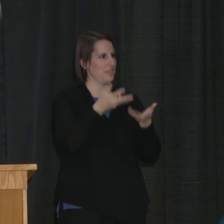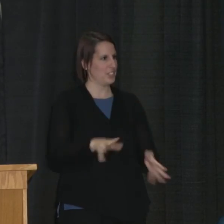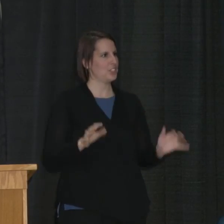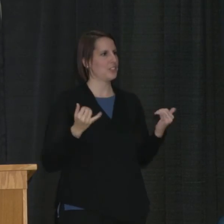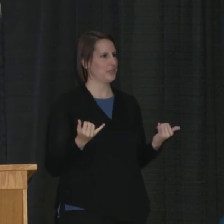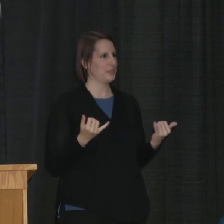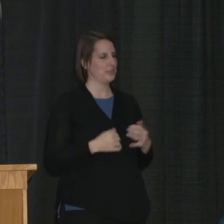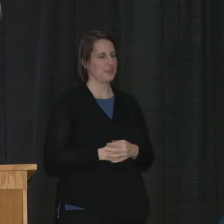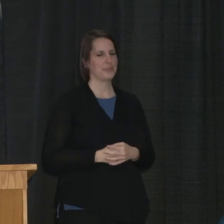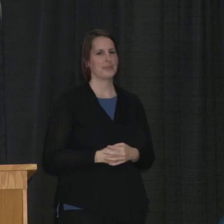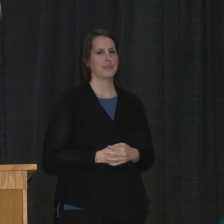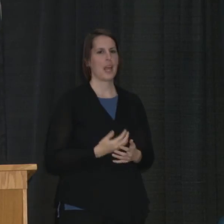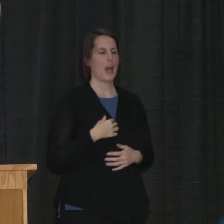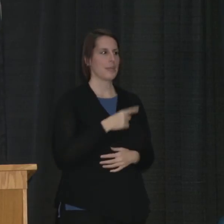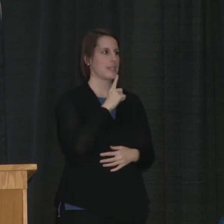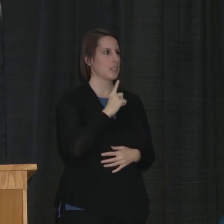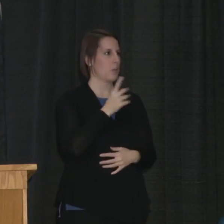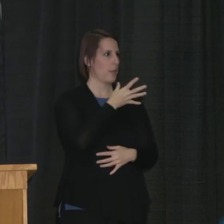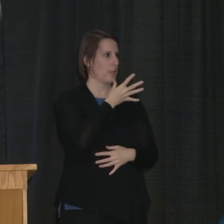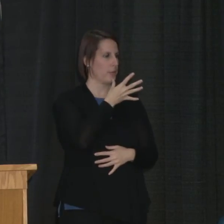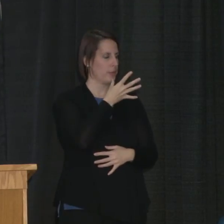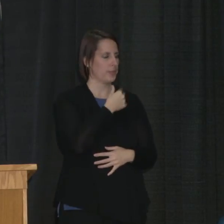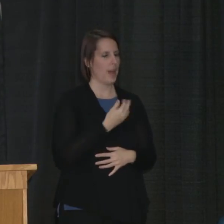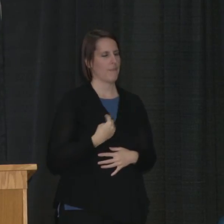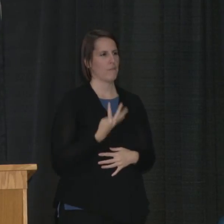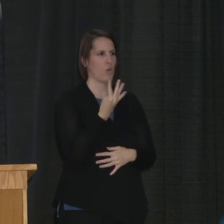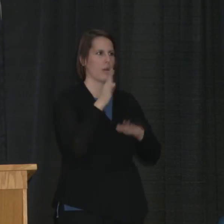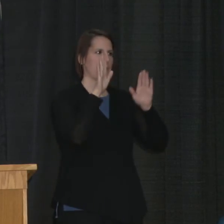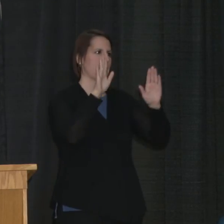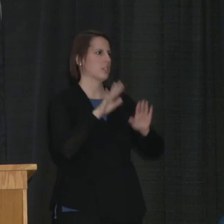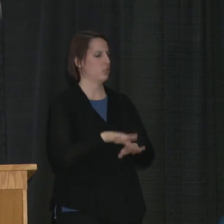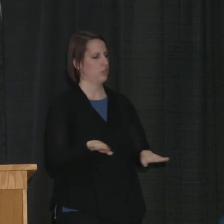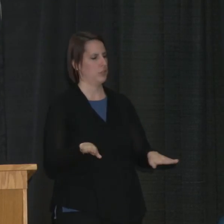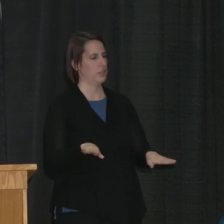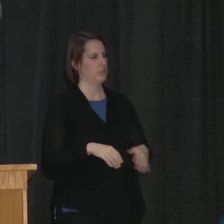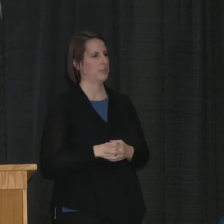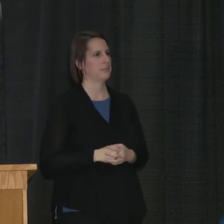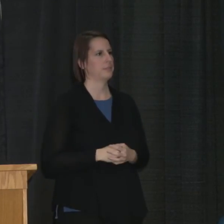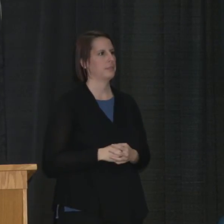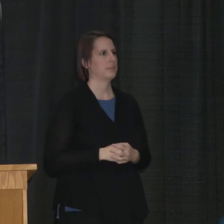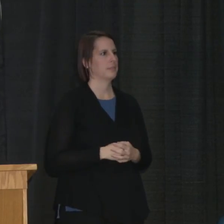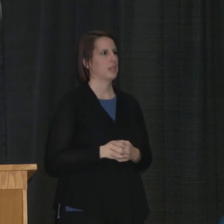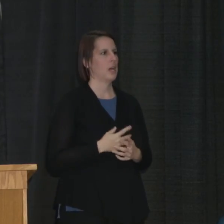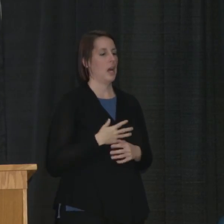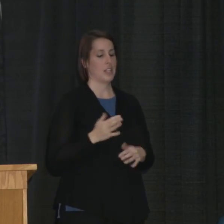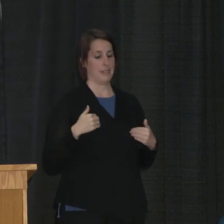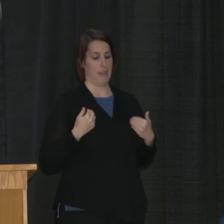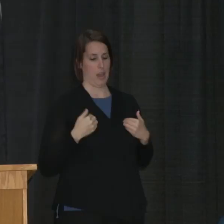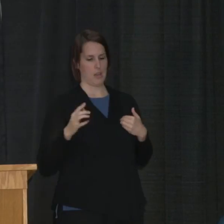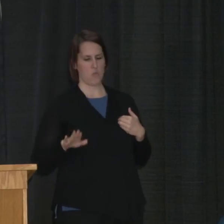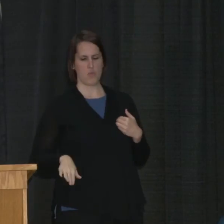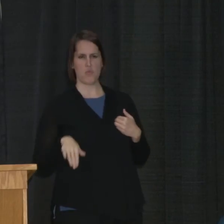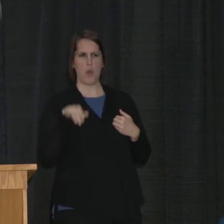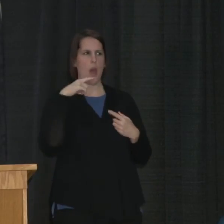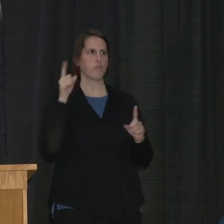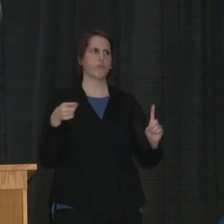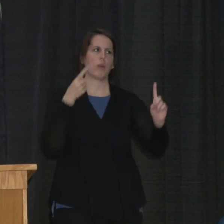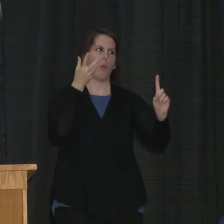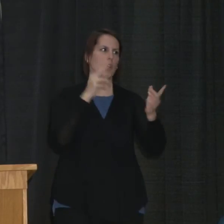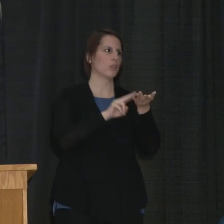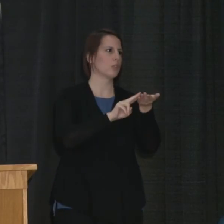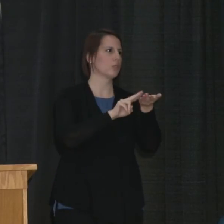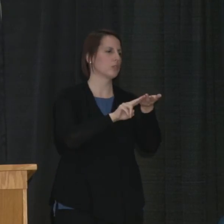children. I've always wanted to be a nurse. I married young and had a large family by